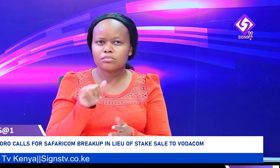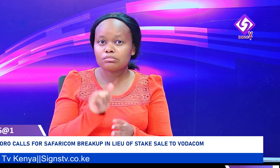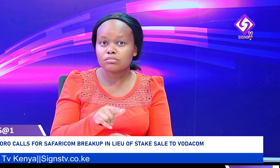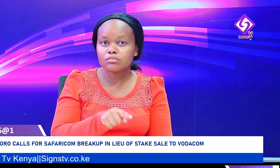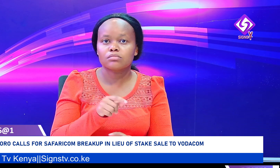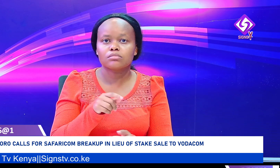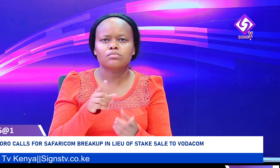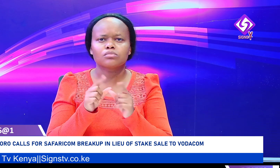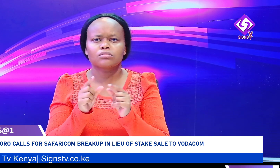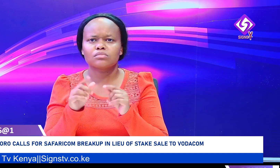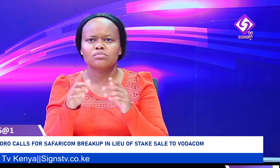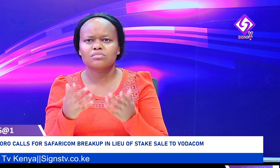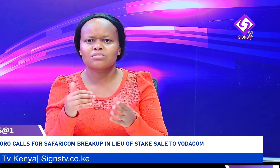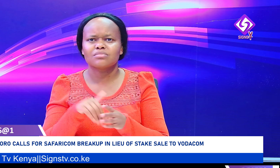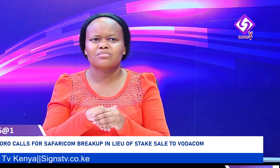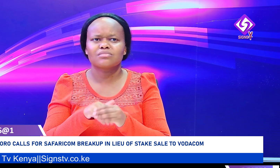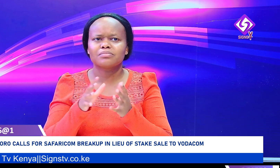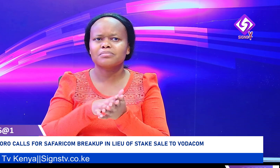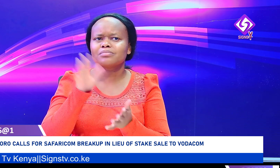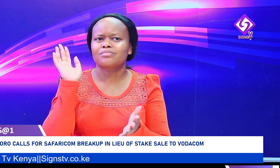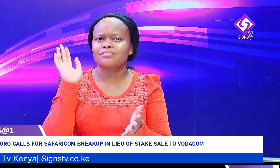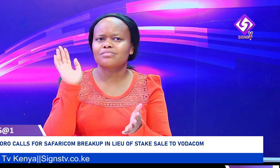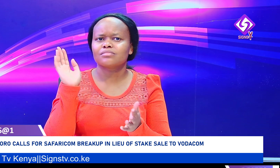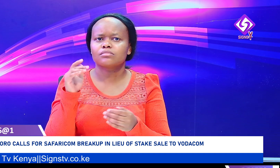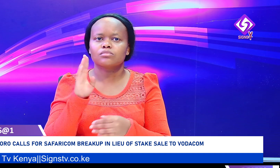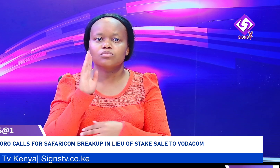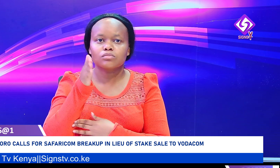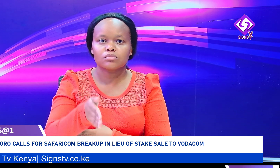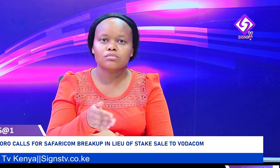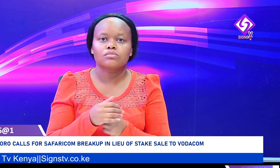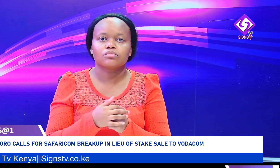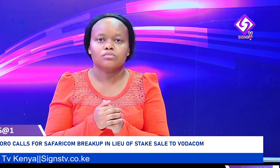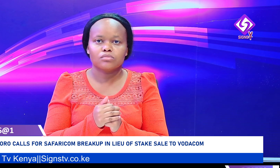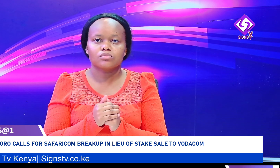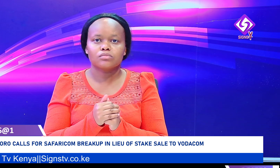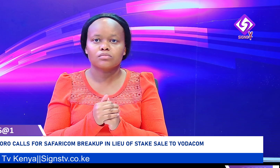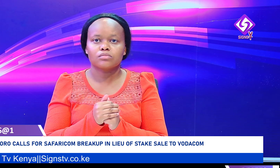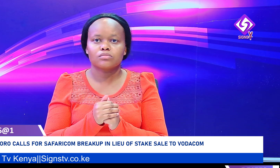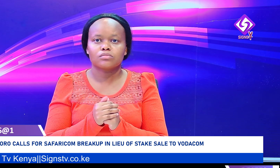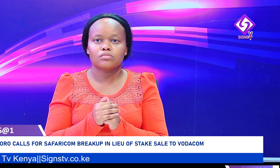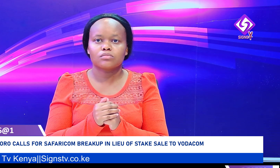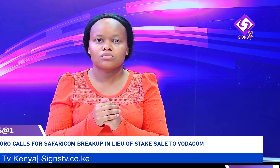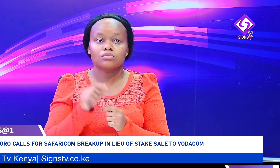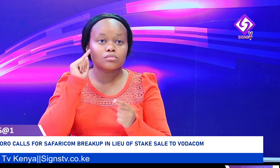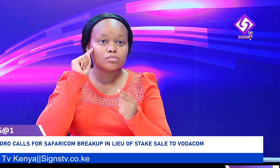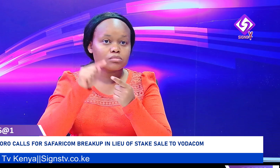Nyoro argued that any deinvestment of state shareholding in major companies should